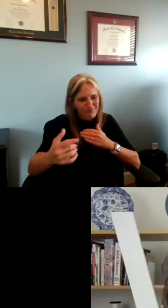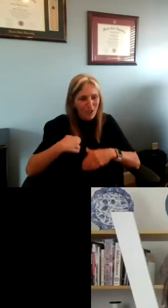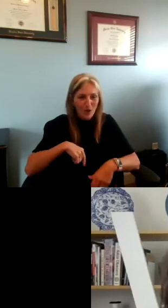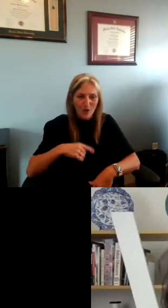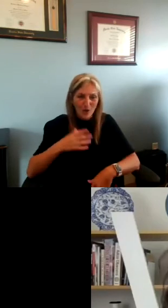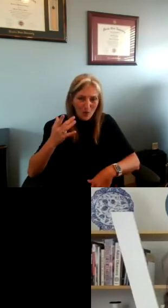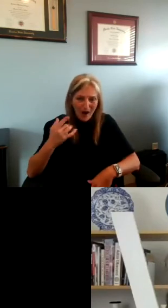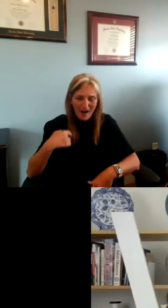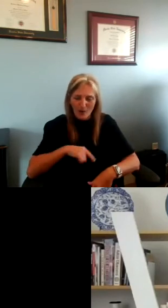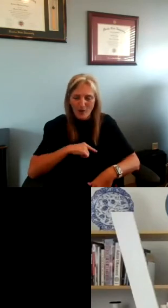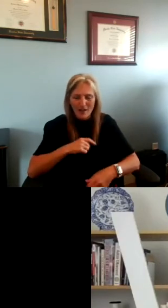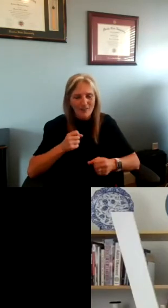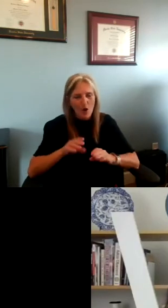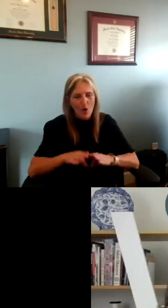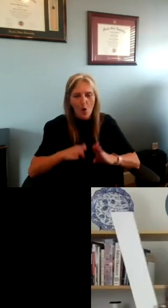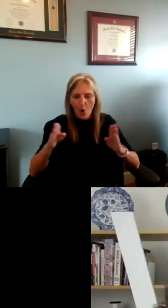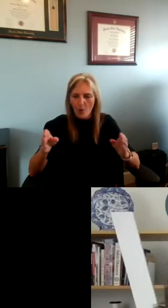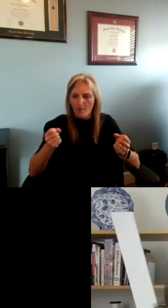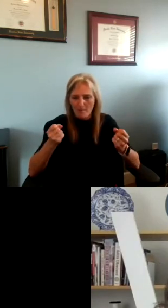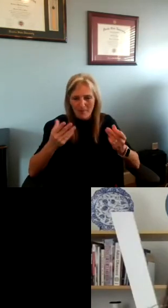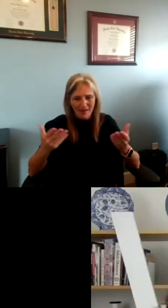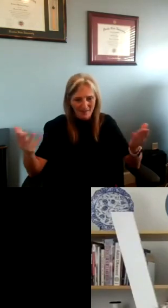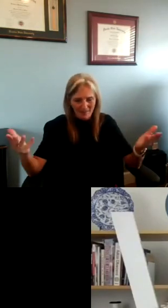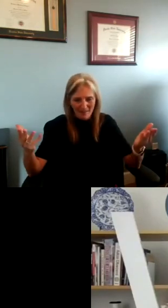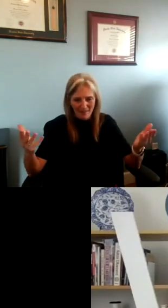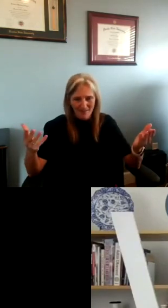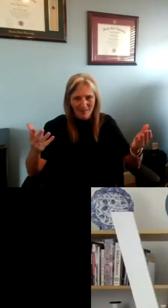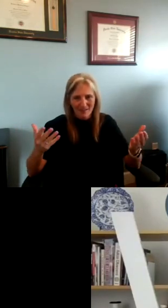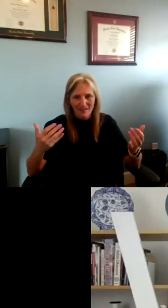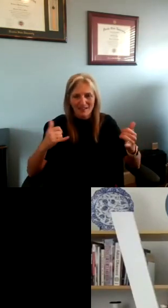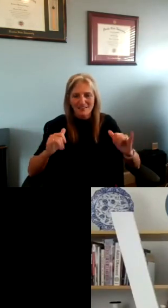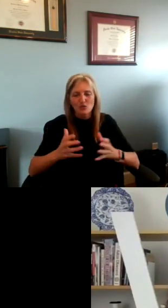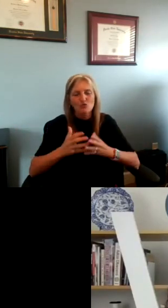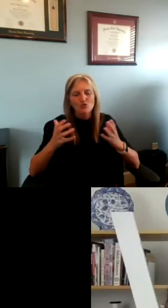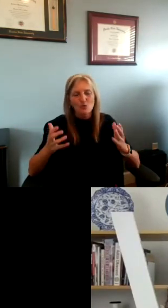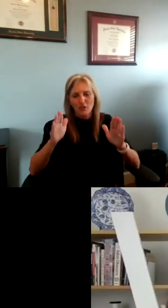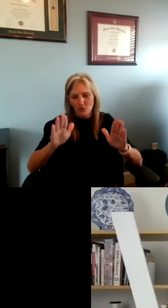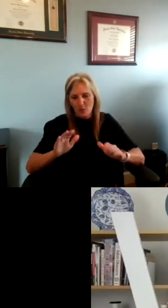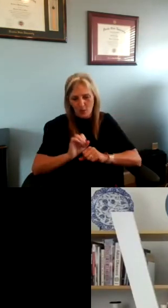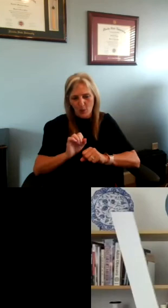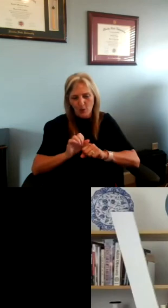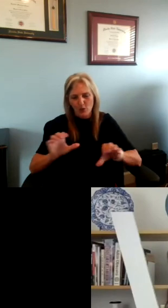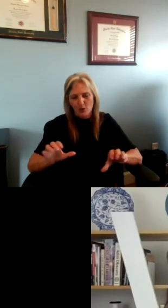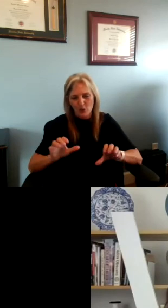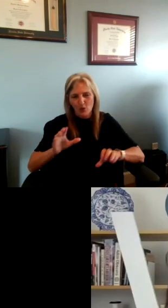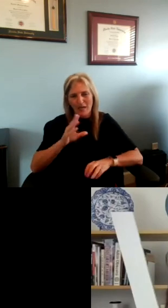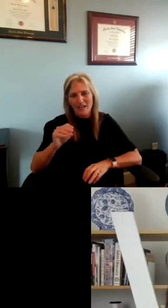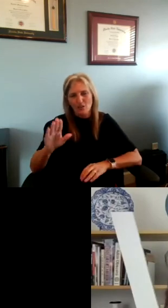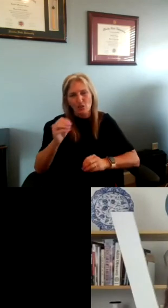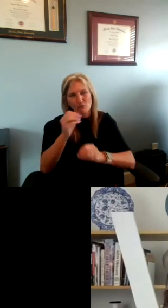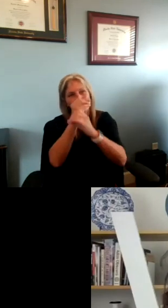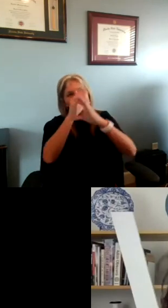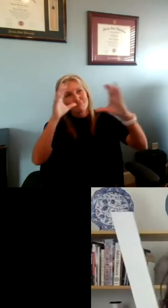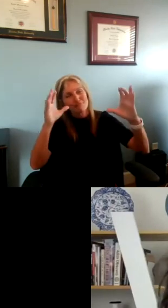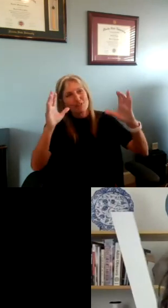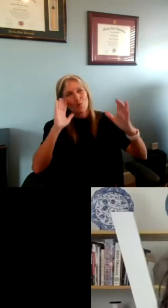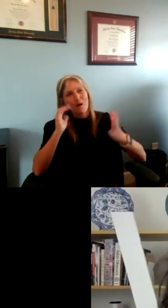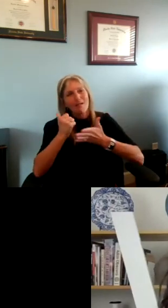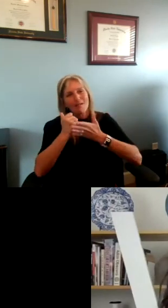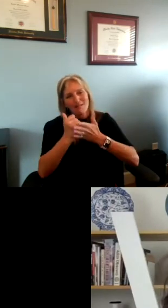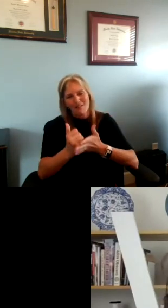up so many things. And there is so much great work to do, and your inspiring vision and voice is going to help us do